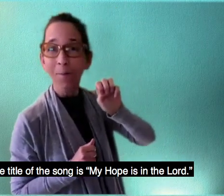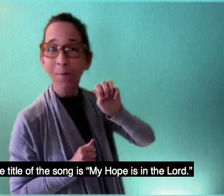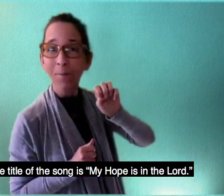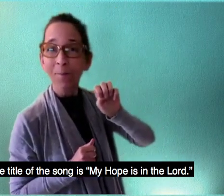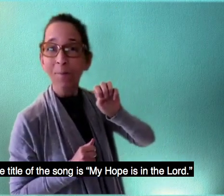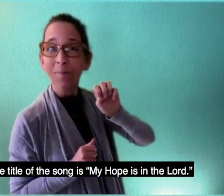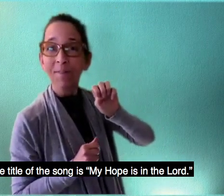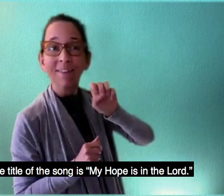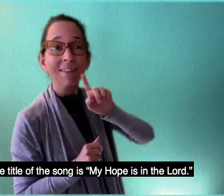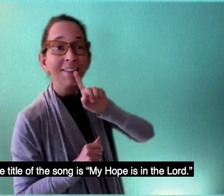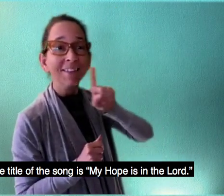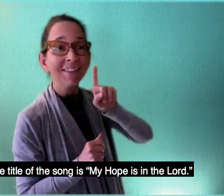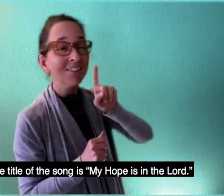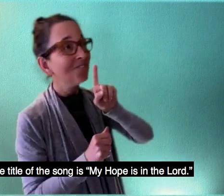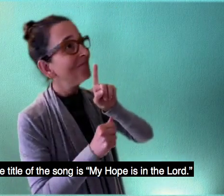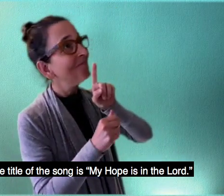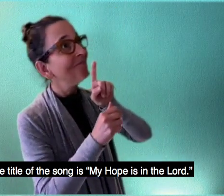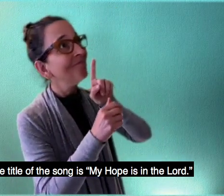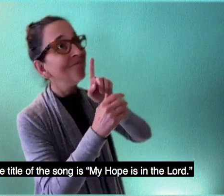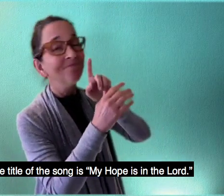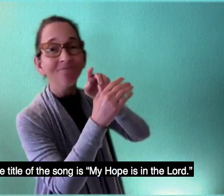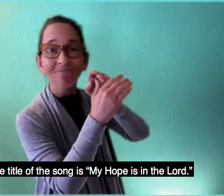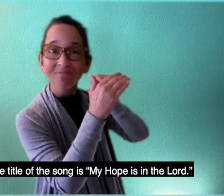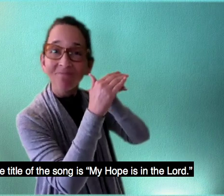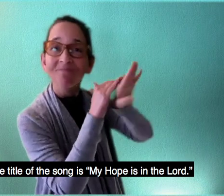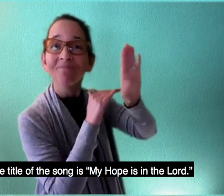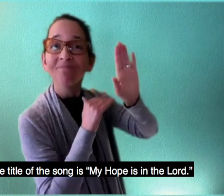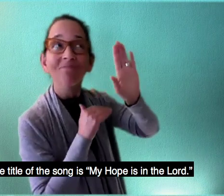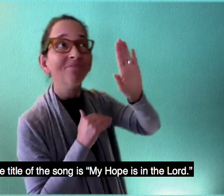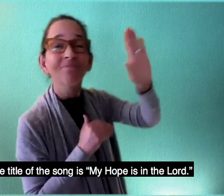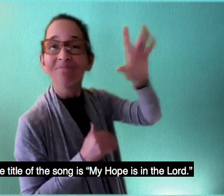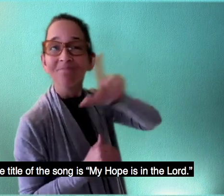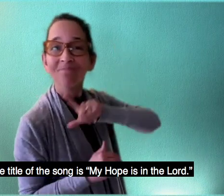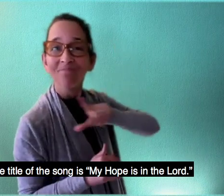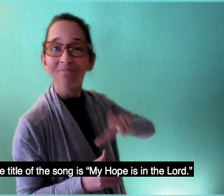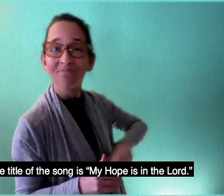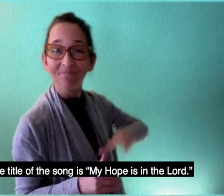is in the Lord.